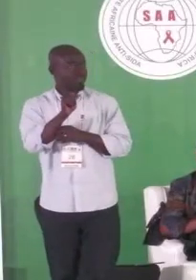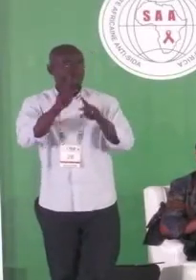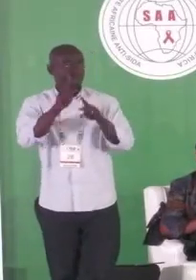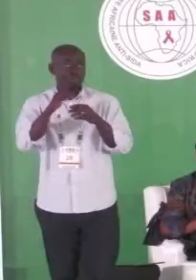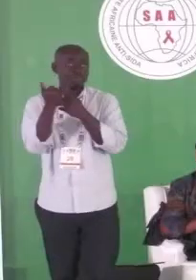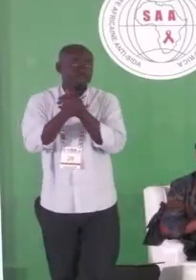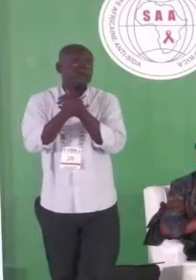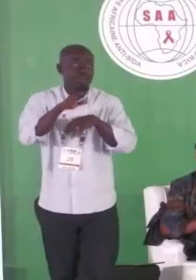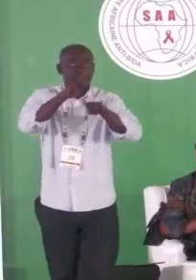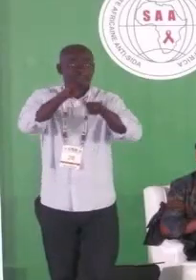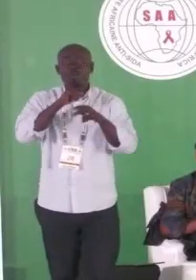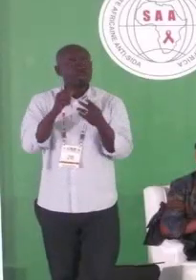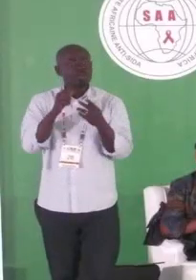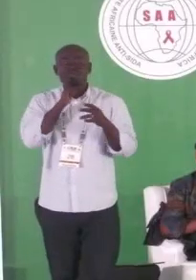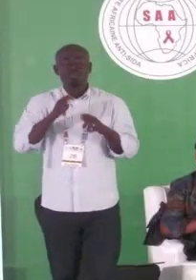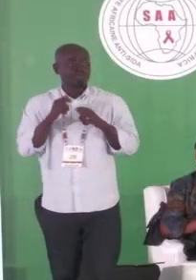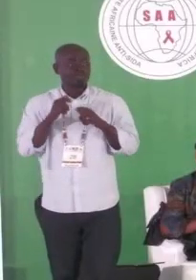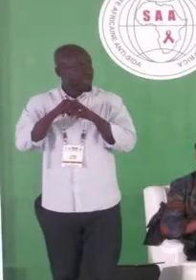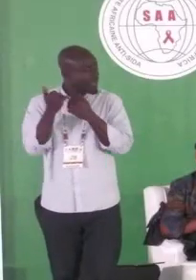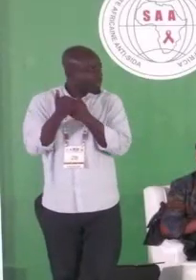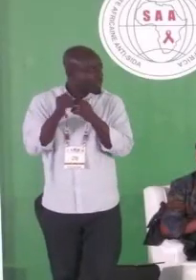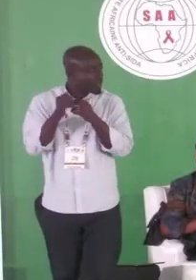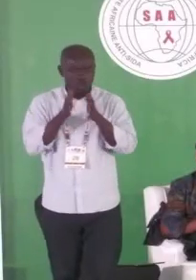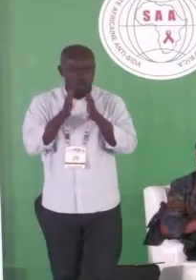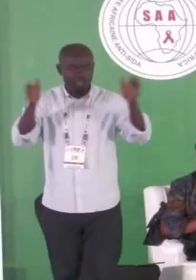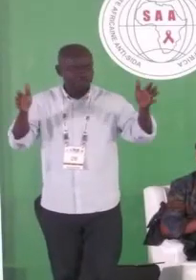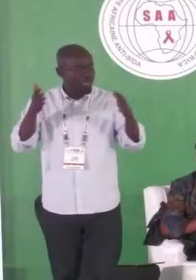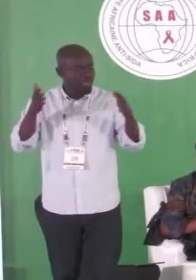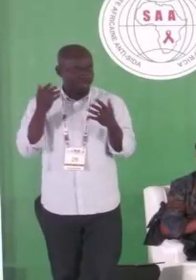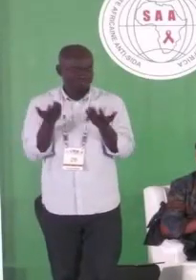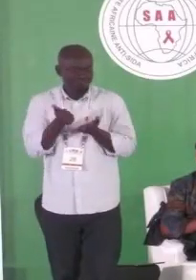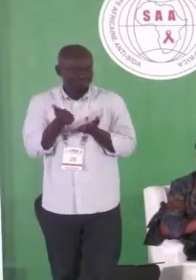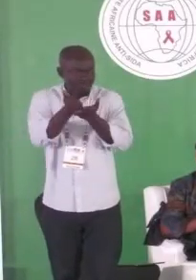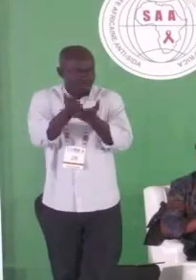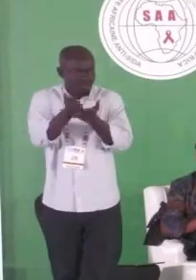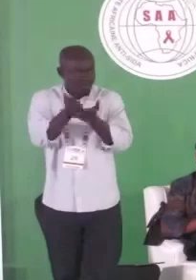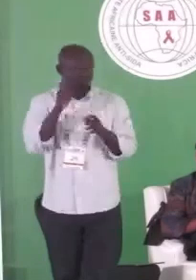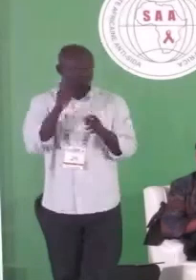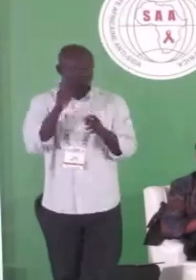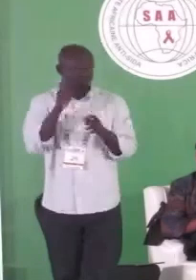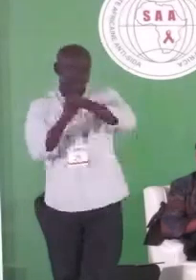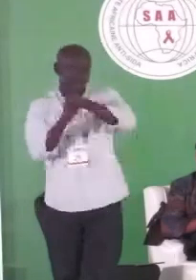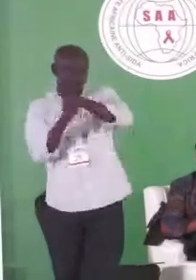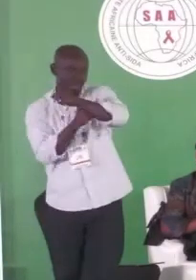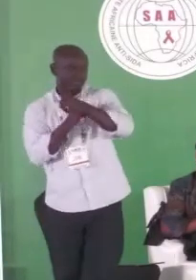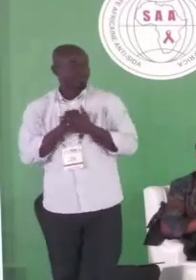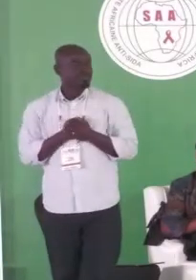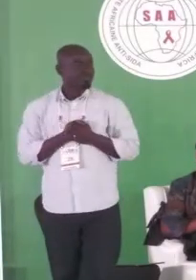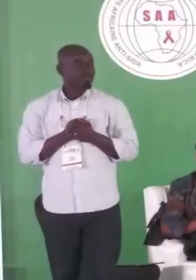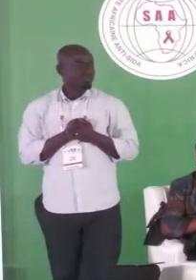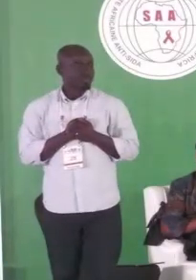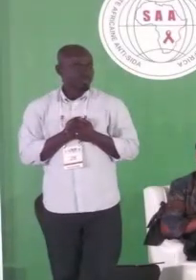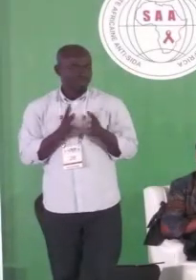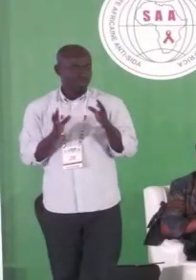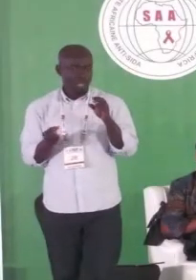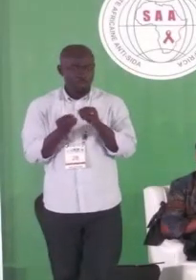as the non-citizens. So expanding access to ART was one of our pillars, including laboratory